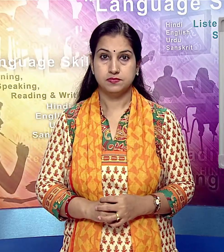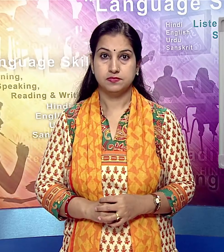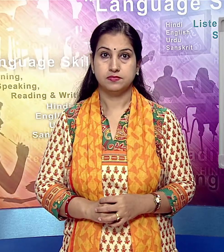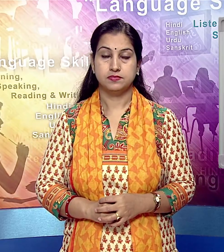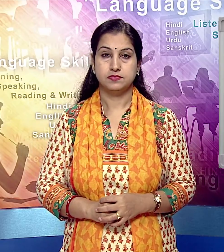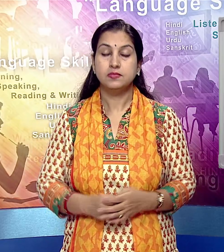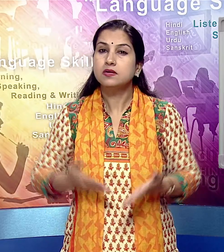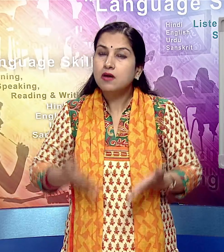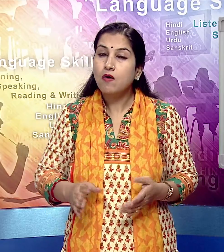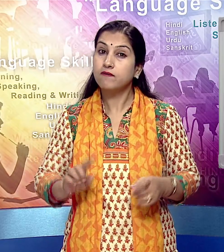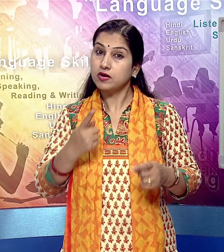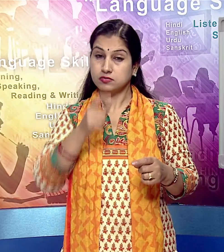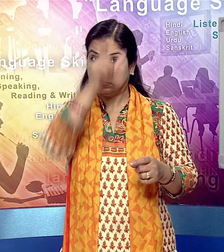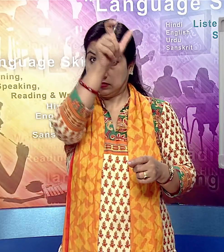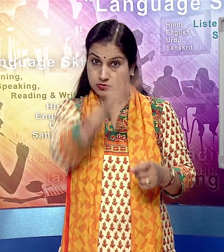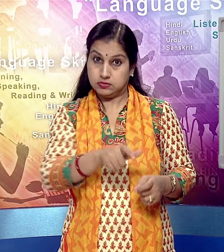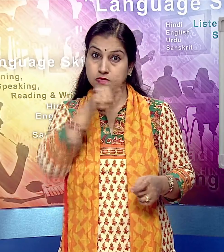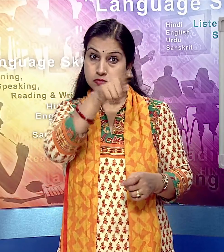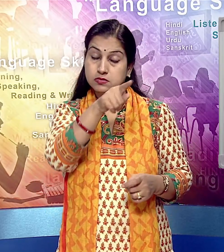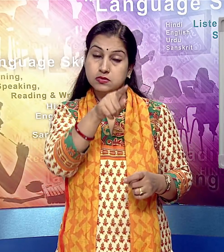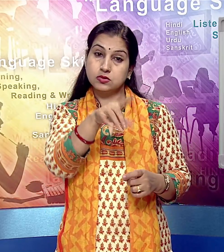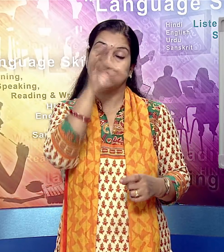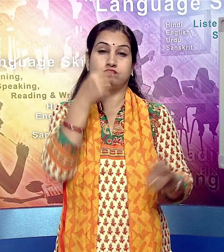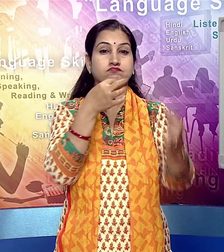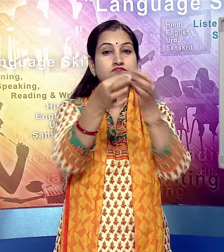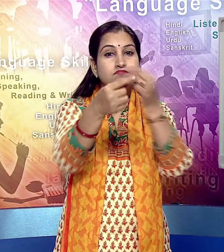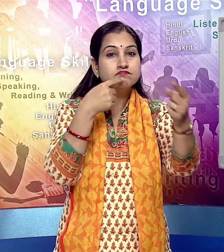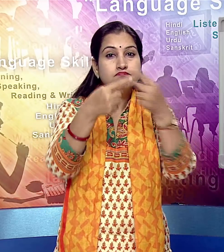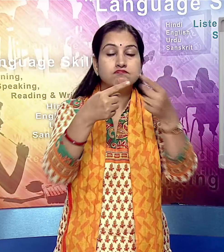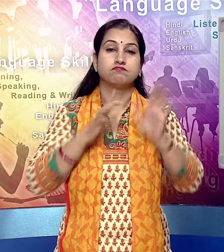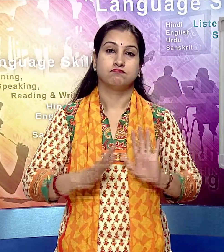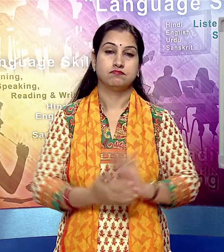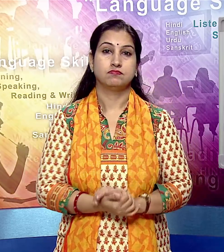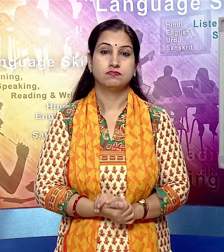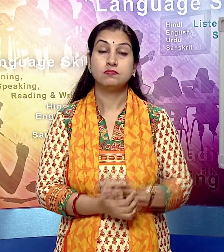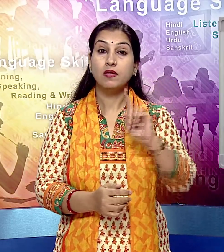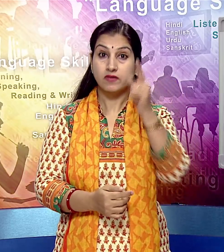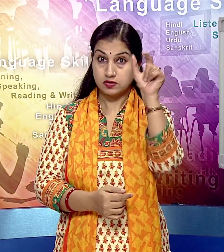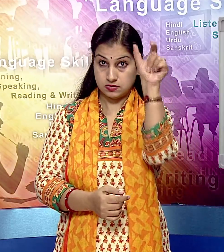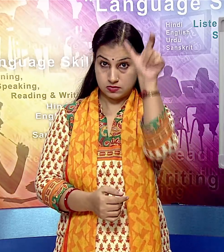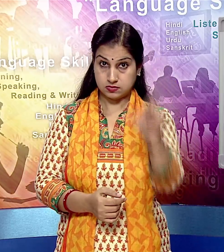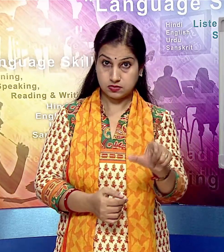Now let's discuss the first column. The first point is